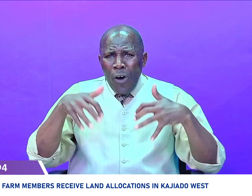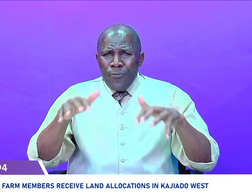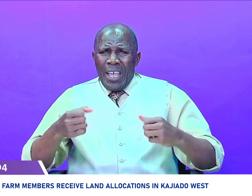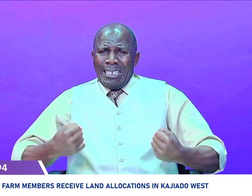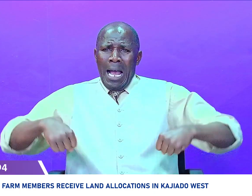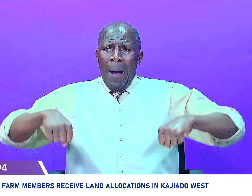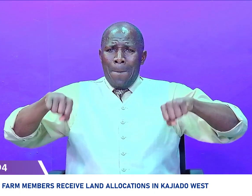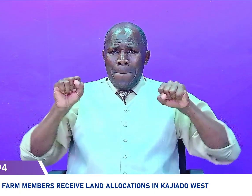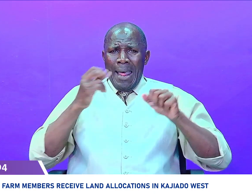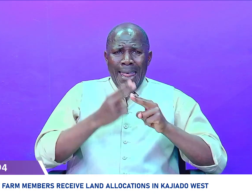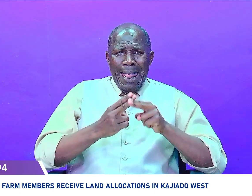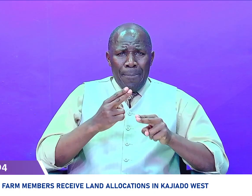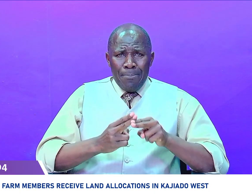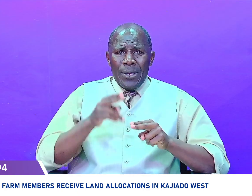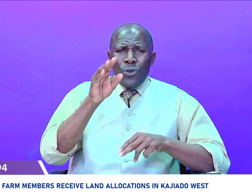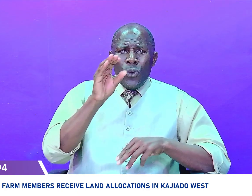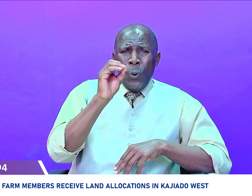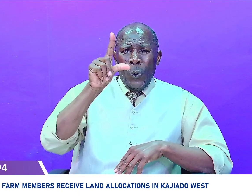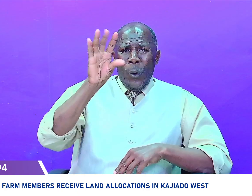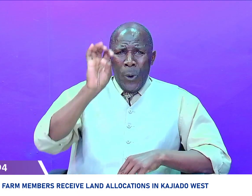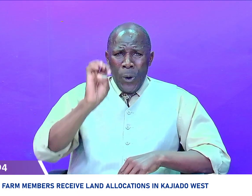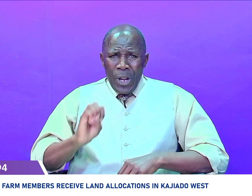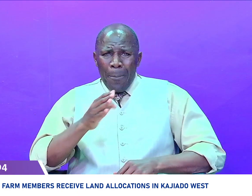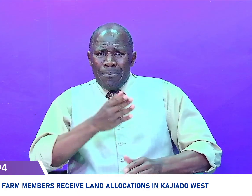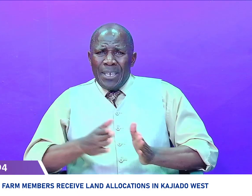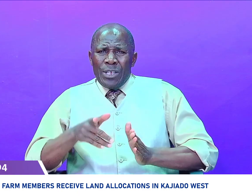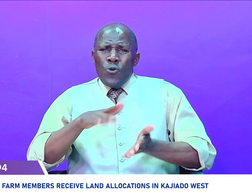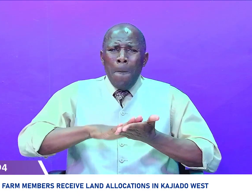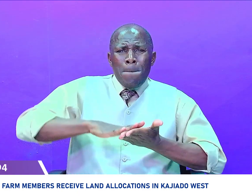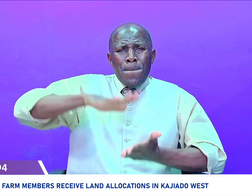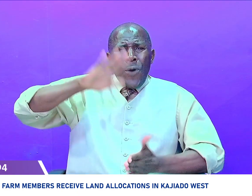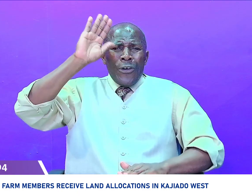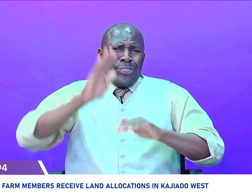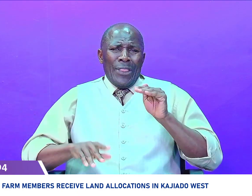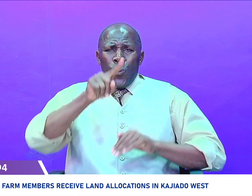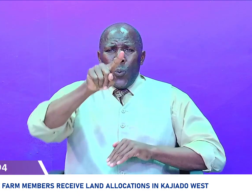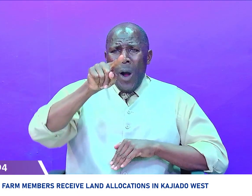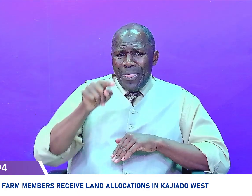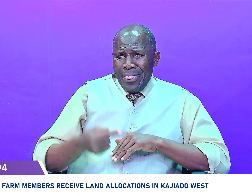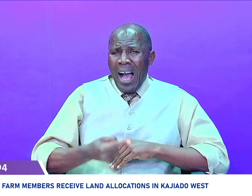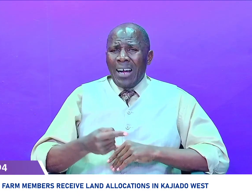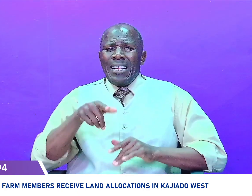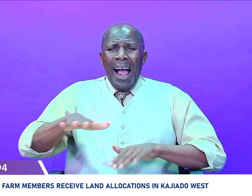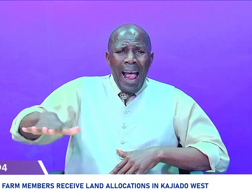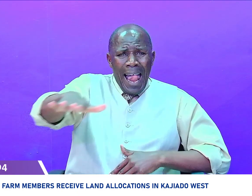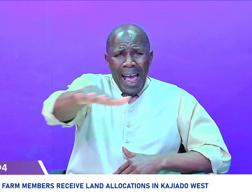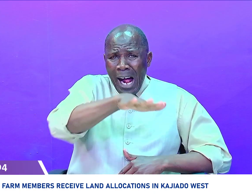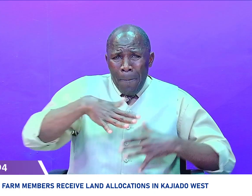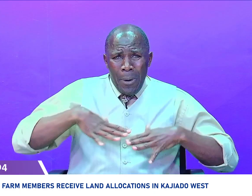According to the farm chairman, Moses Ole Palantai, more than 1,000 residents will receive